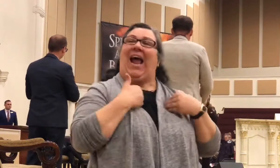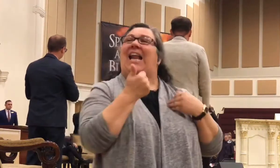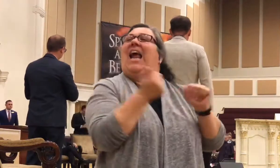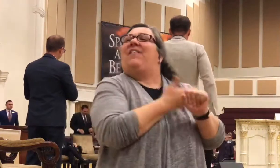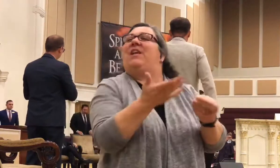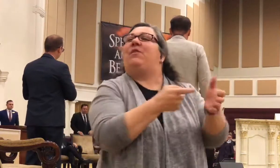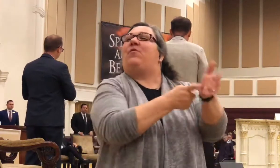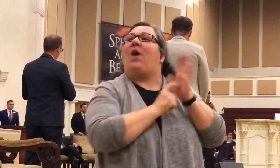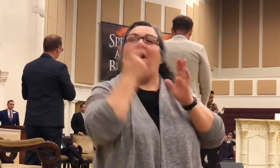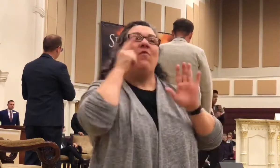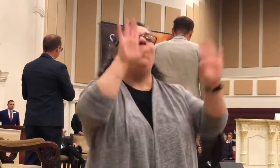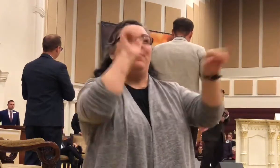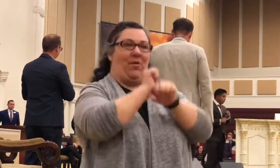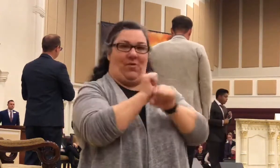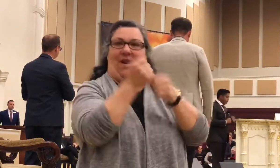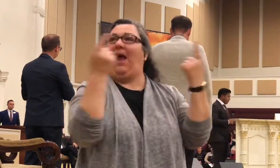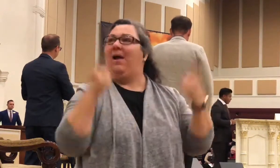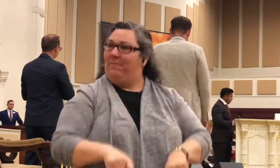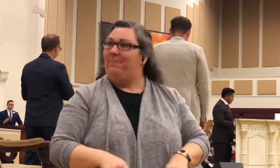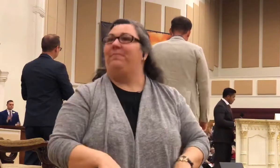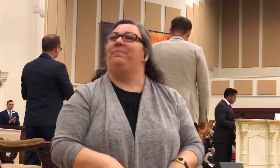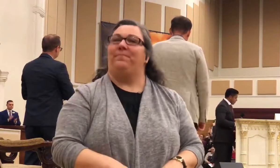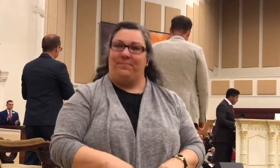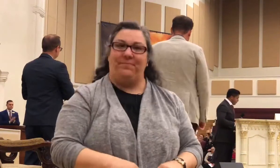a miracle that day.